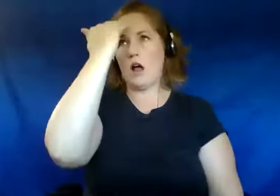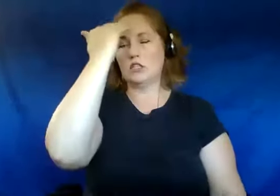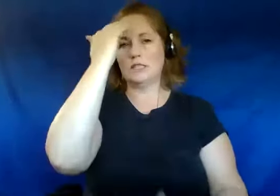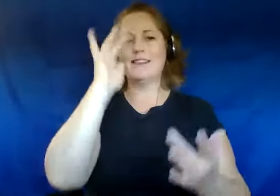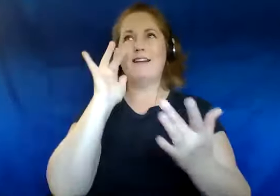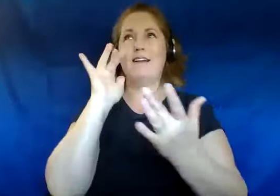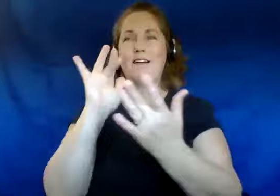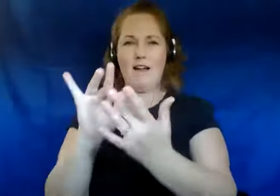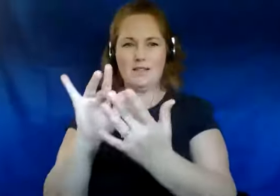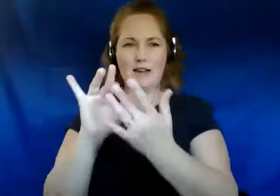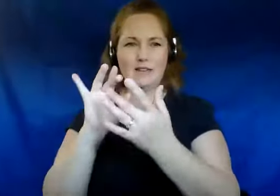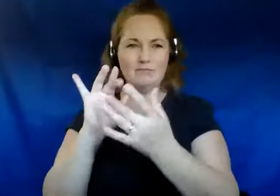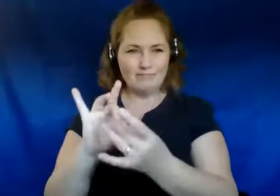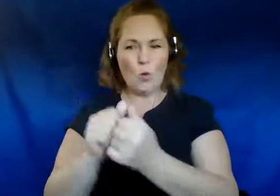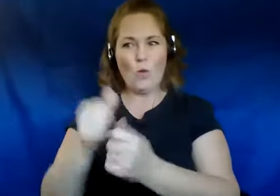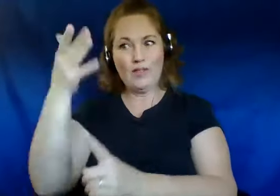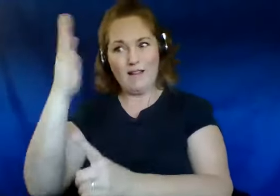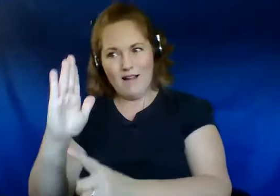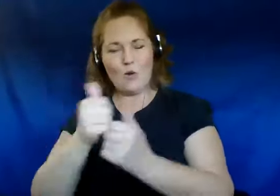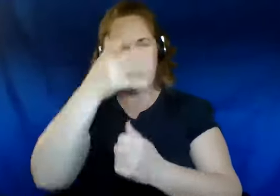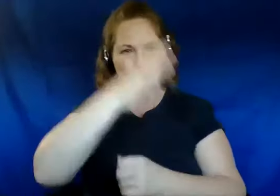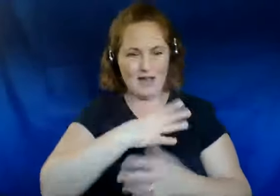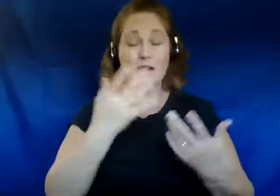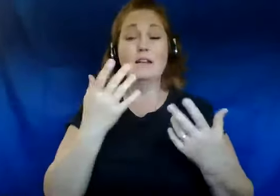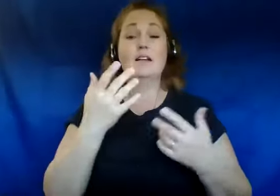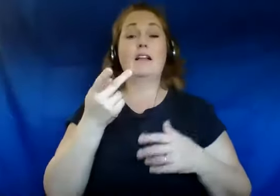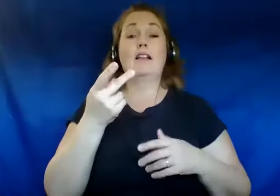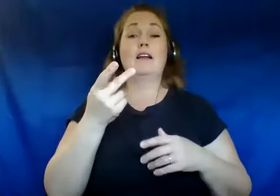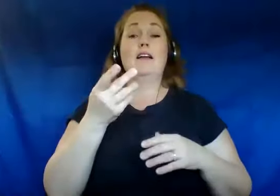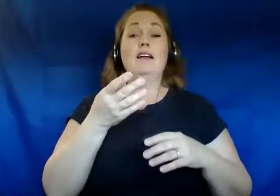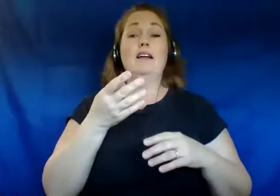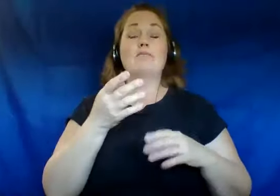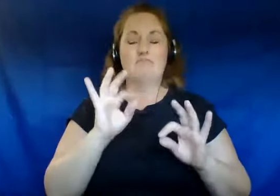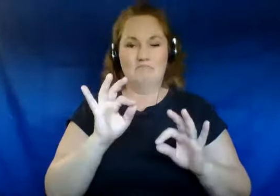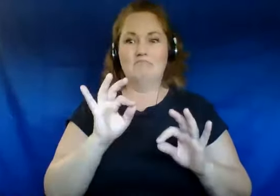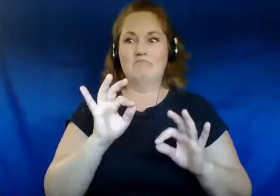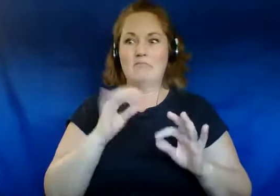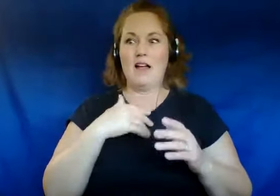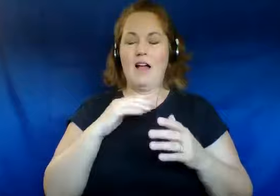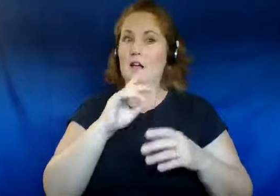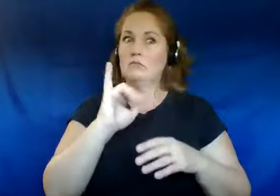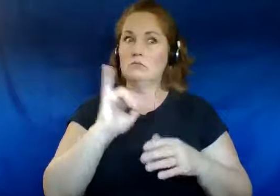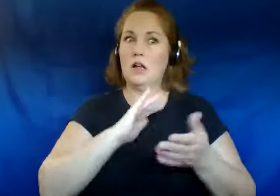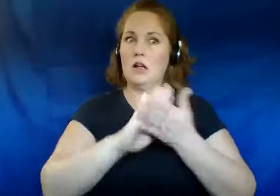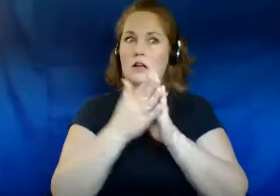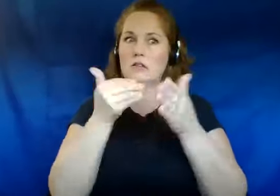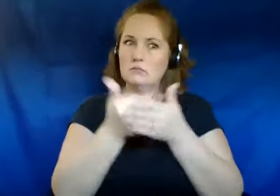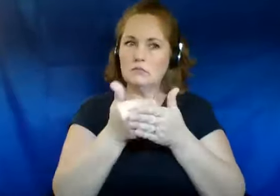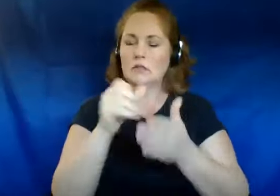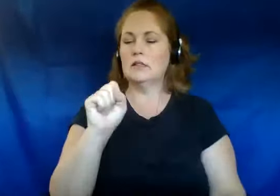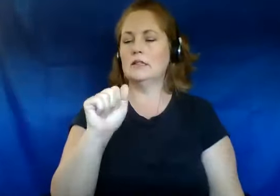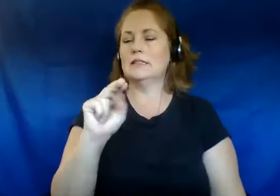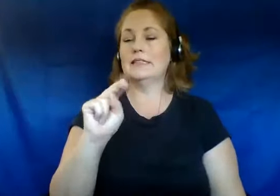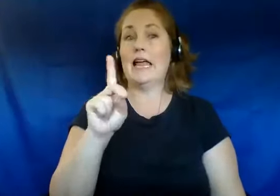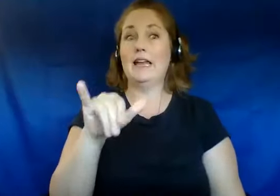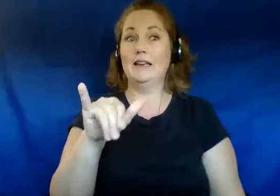with God and man. And then I got to be very close to Sandy. And Sandy